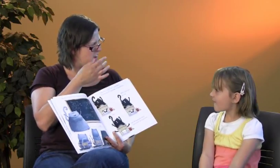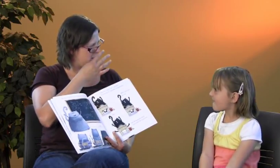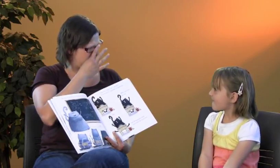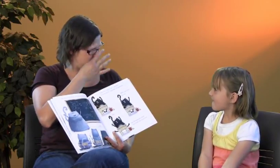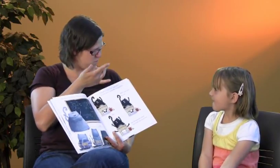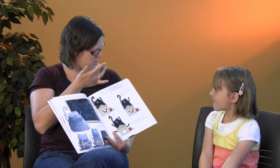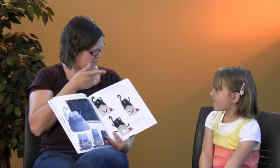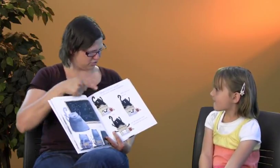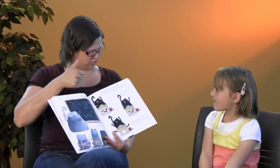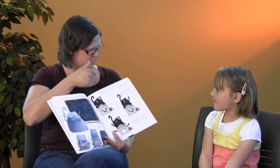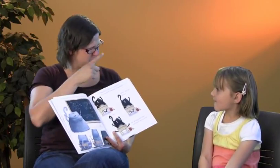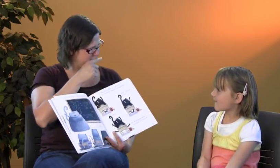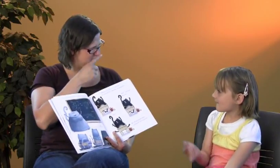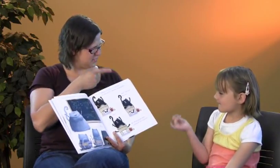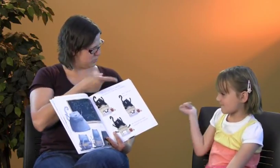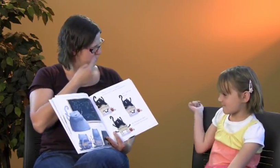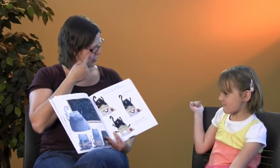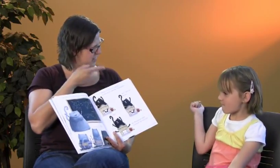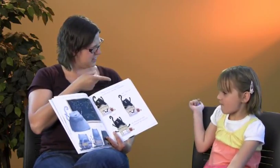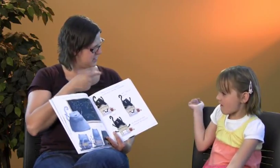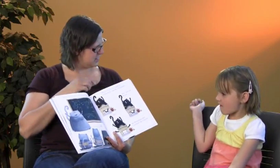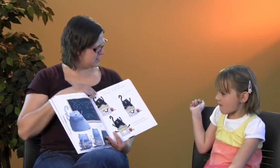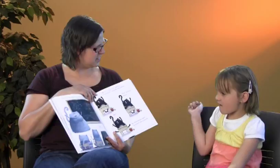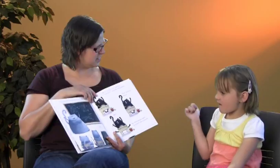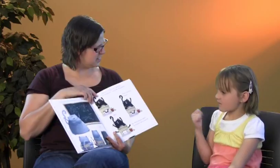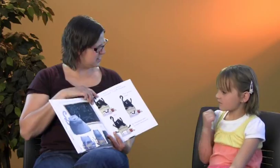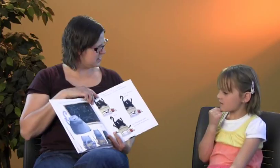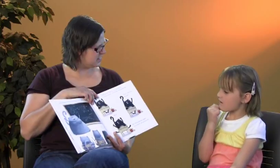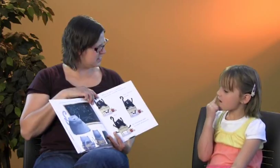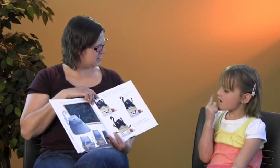Why do cats chase mice? What do you think? Um.